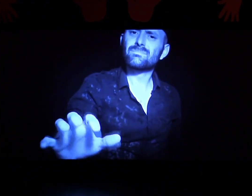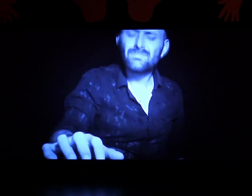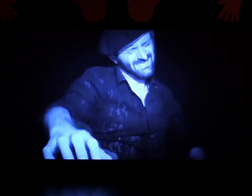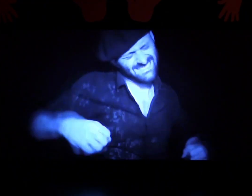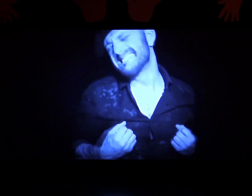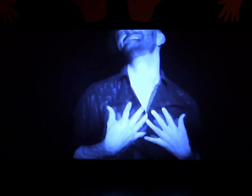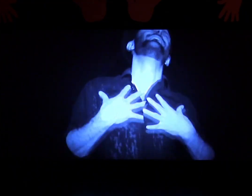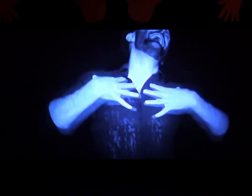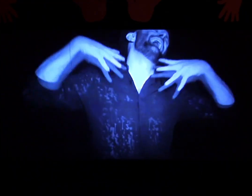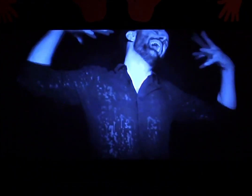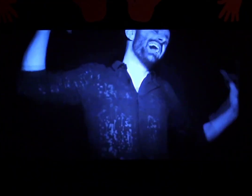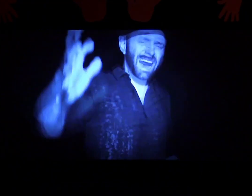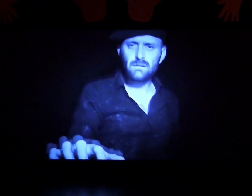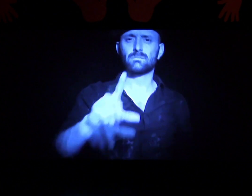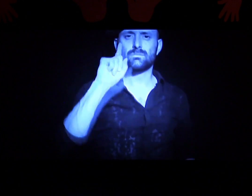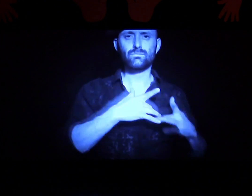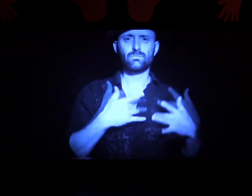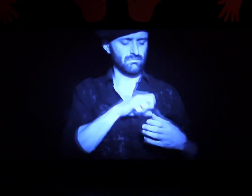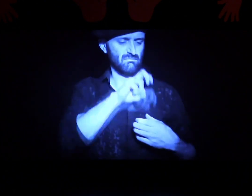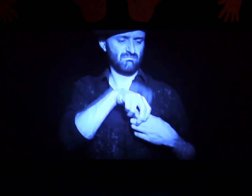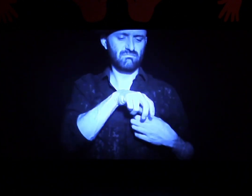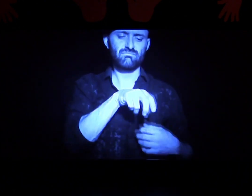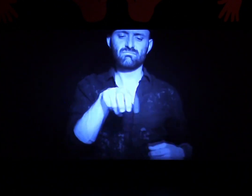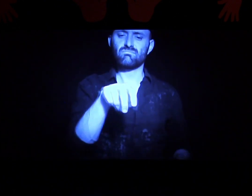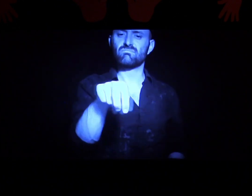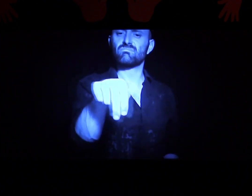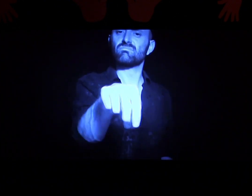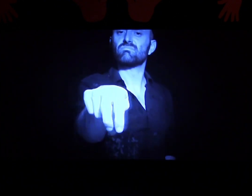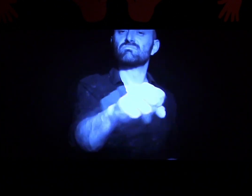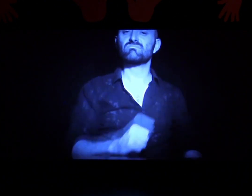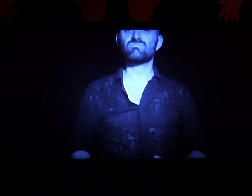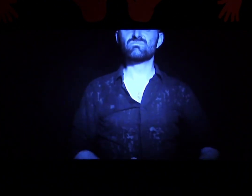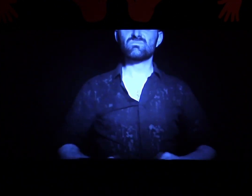tock. Exploding with expression. Deaf heart preamble